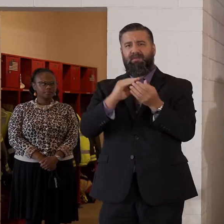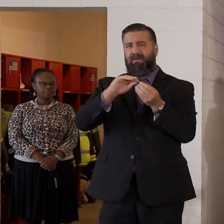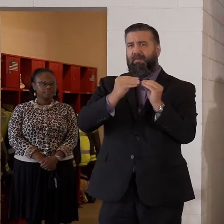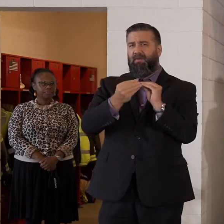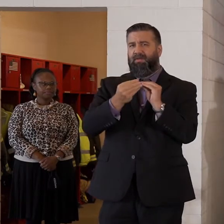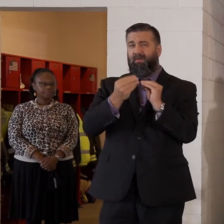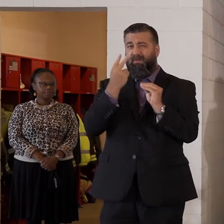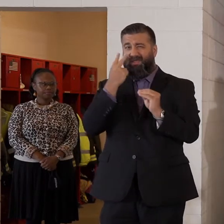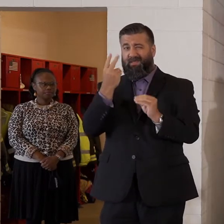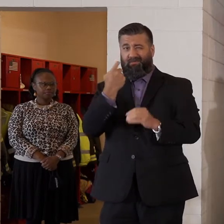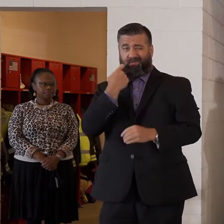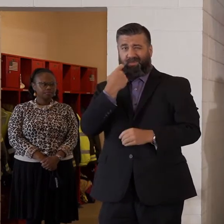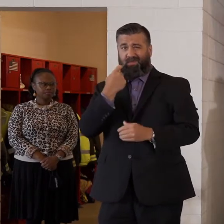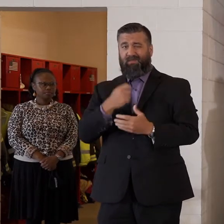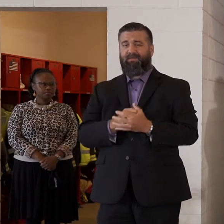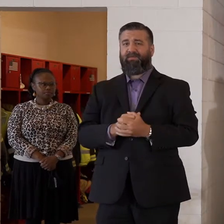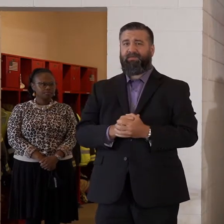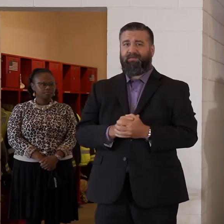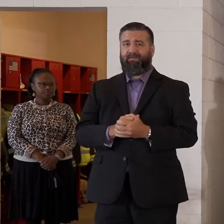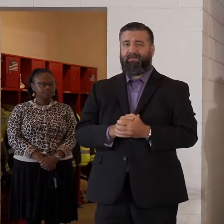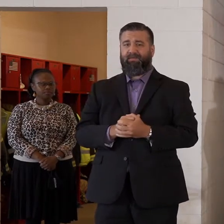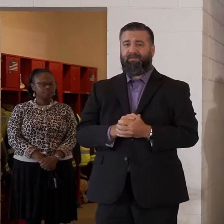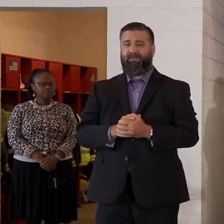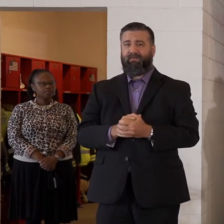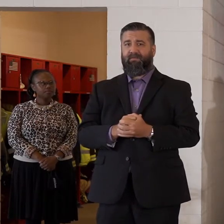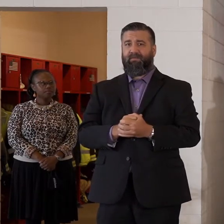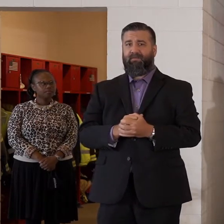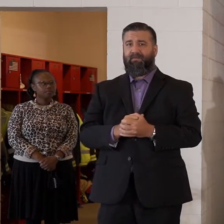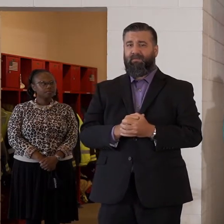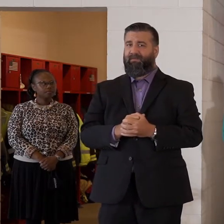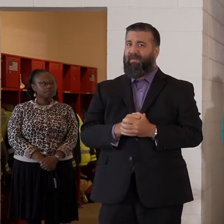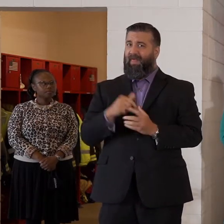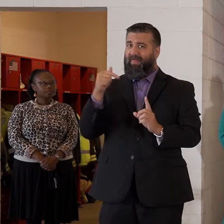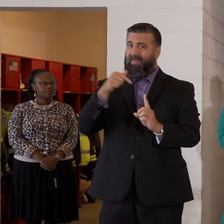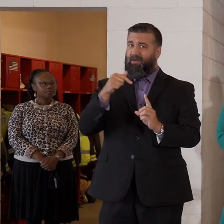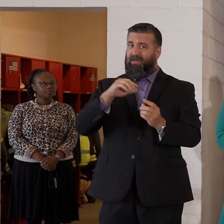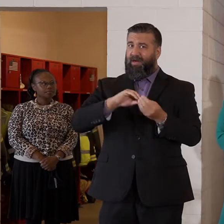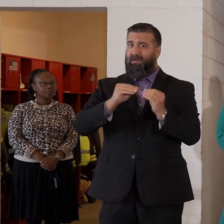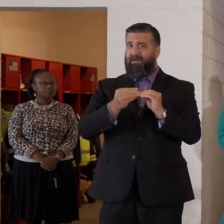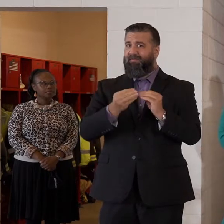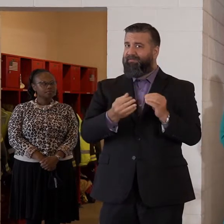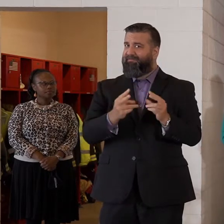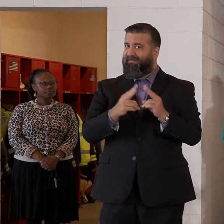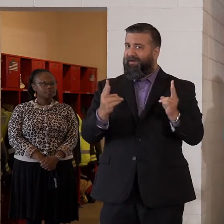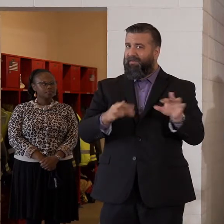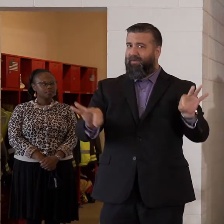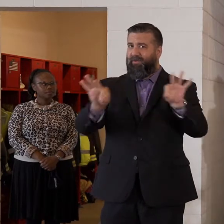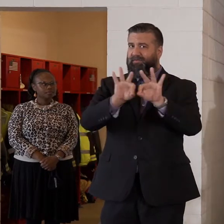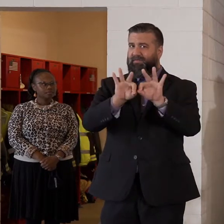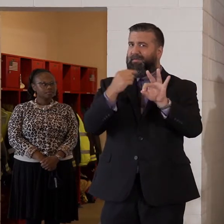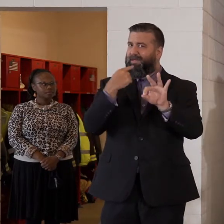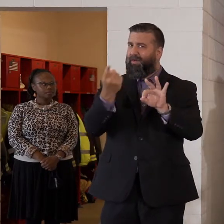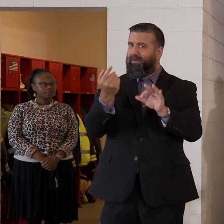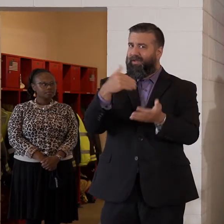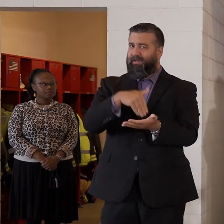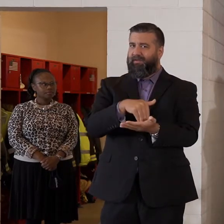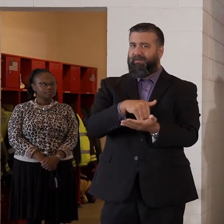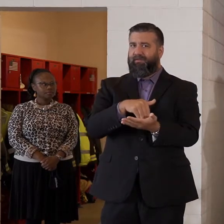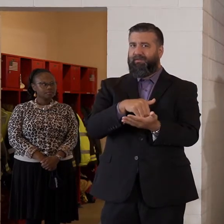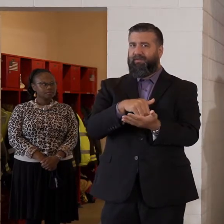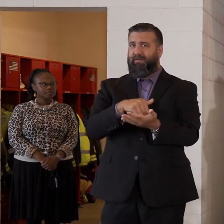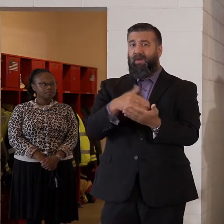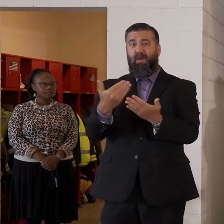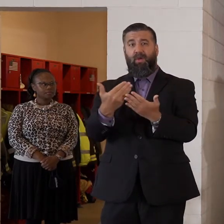Louis County that I mentioned a few days ago. They are too important not to highlight again. Rates of